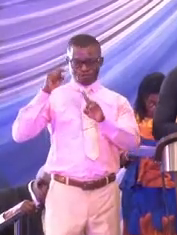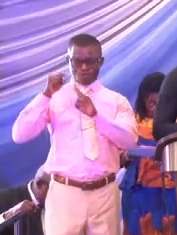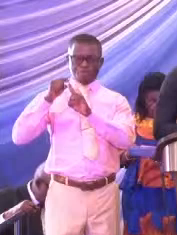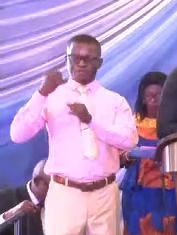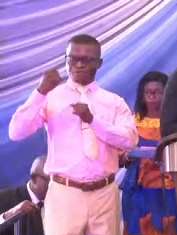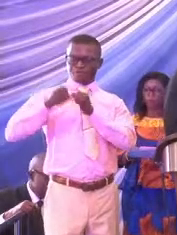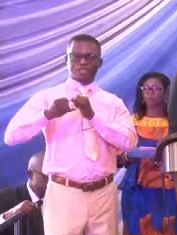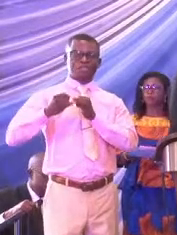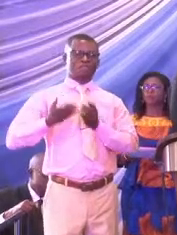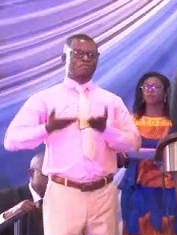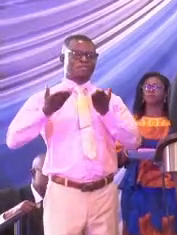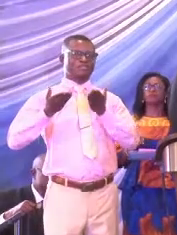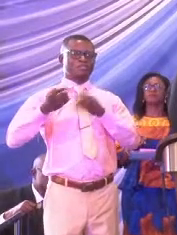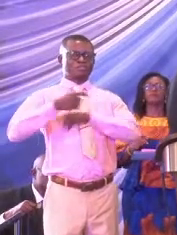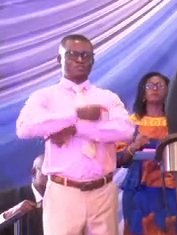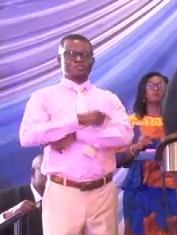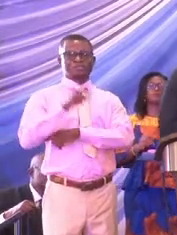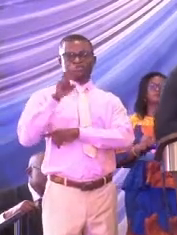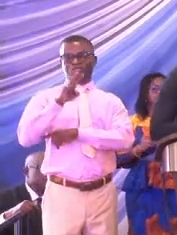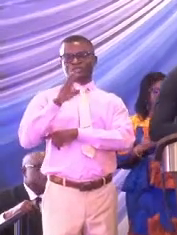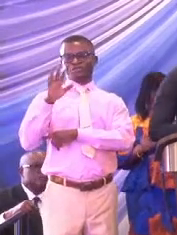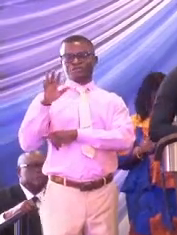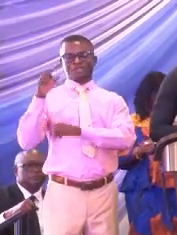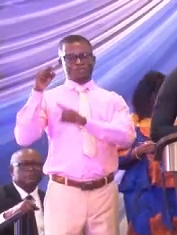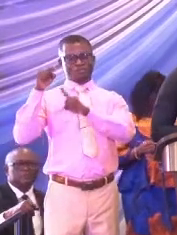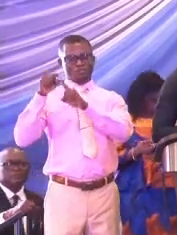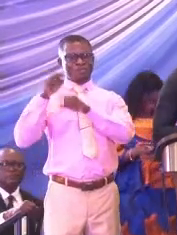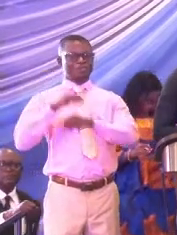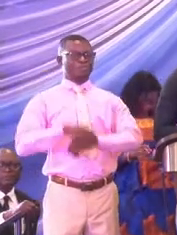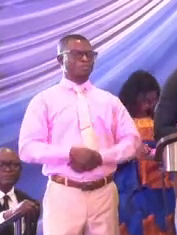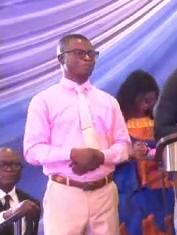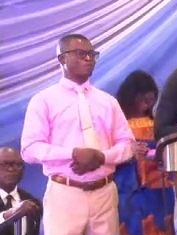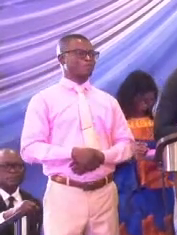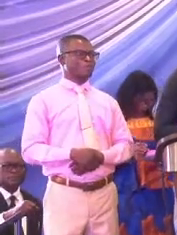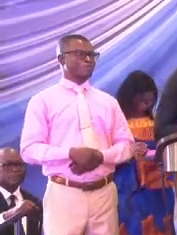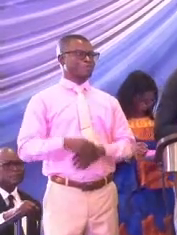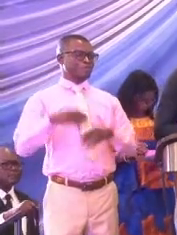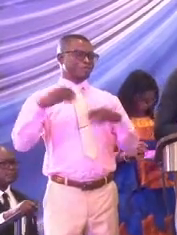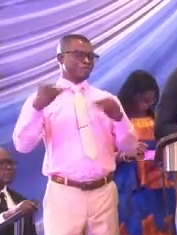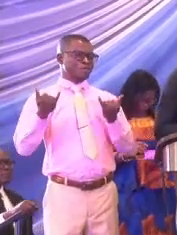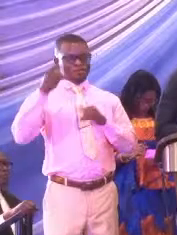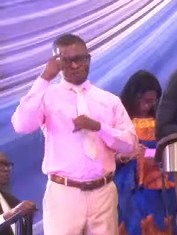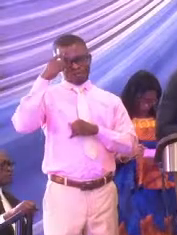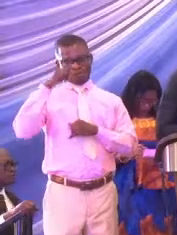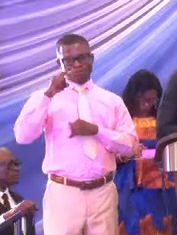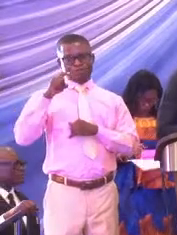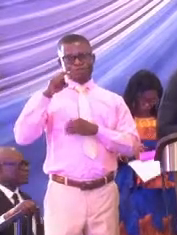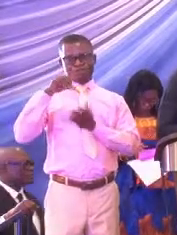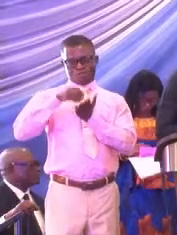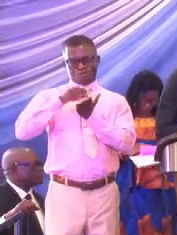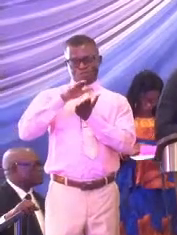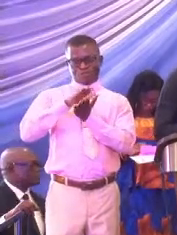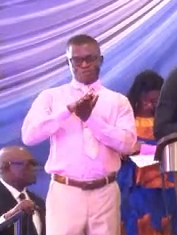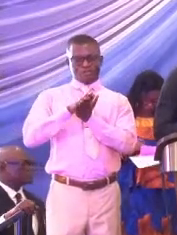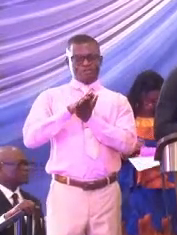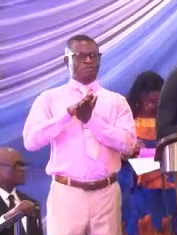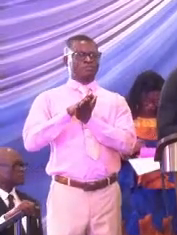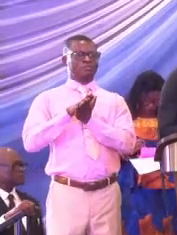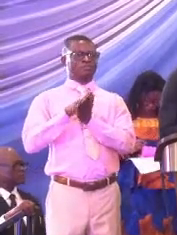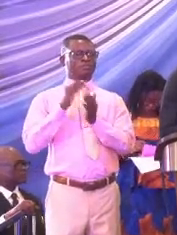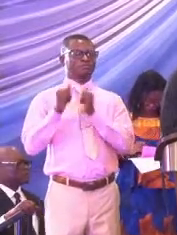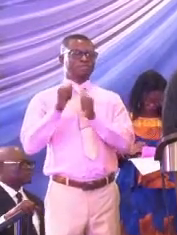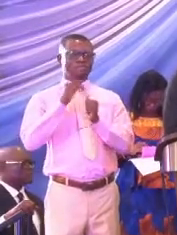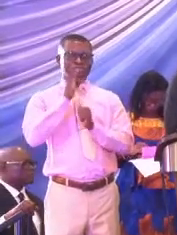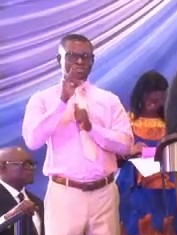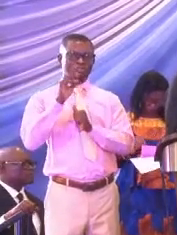final presentation today had 25 points. So for content, which was